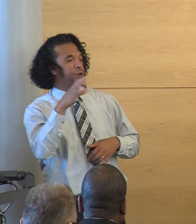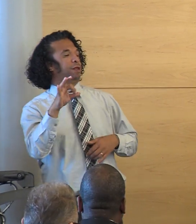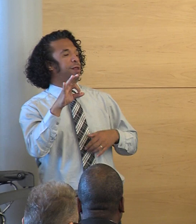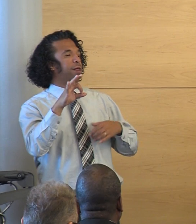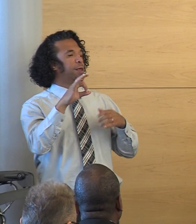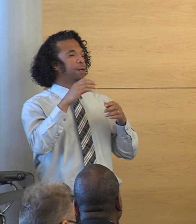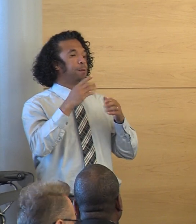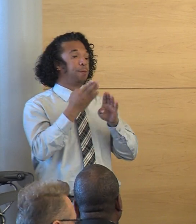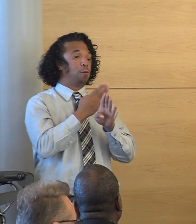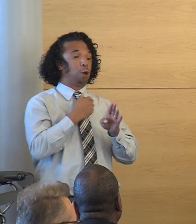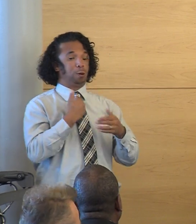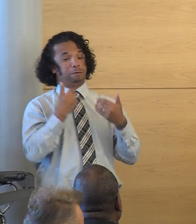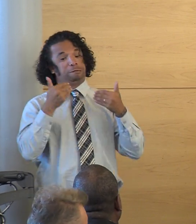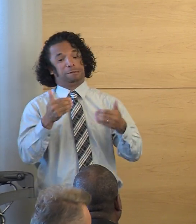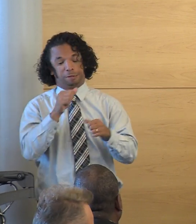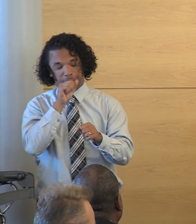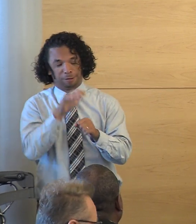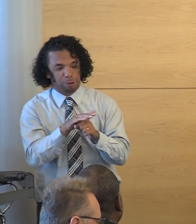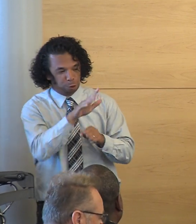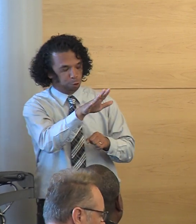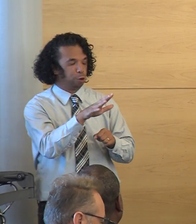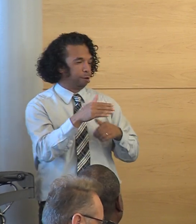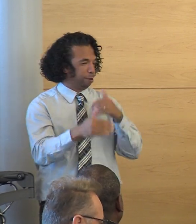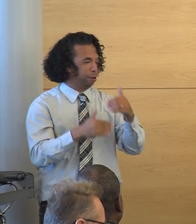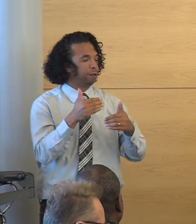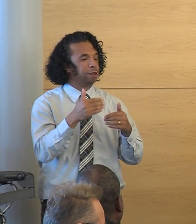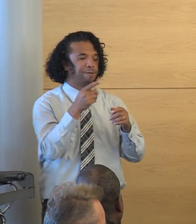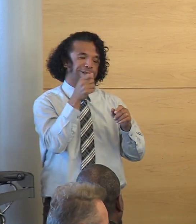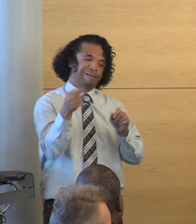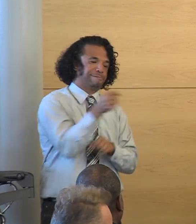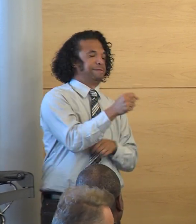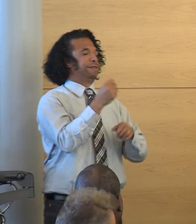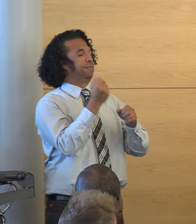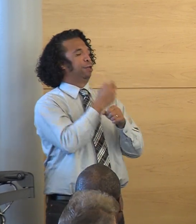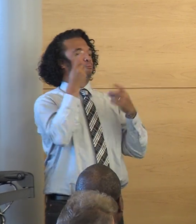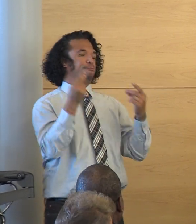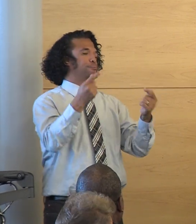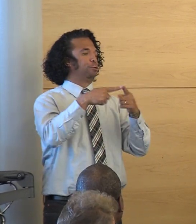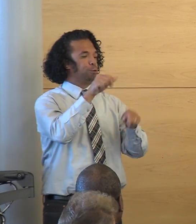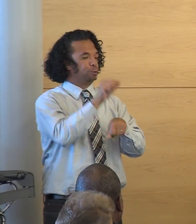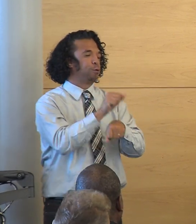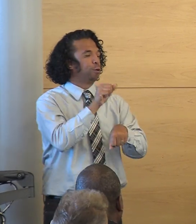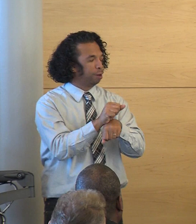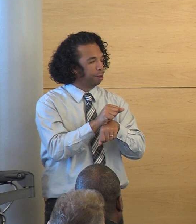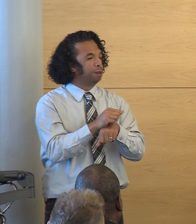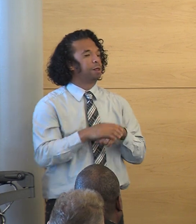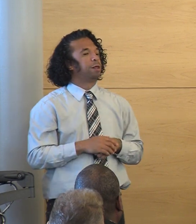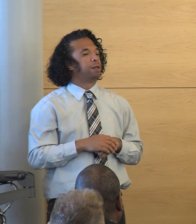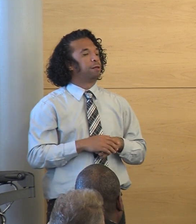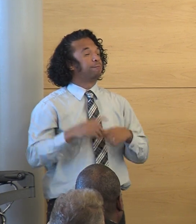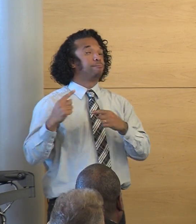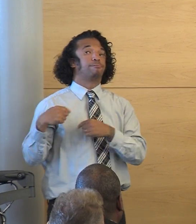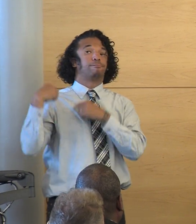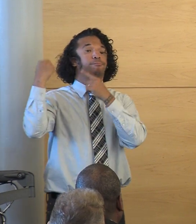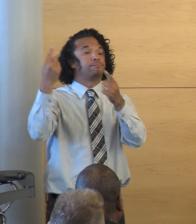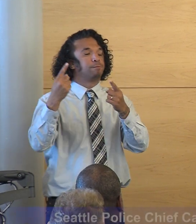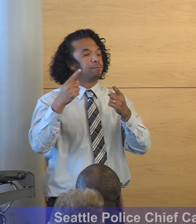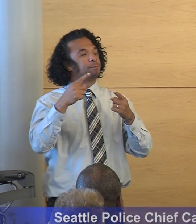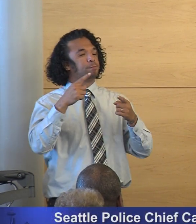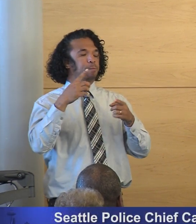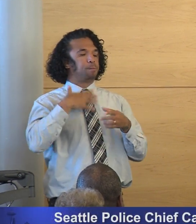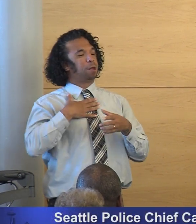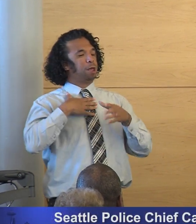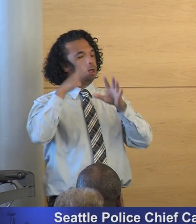upon her confirmation because we knew we had to get her right to work. And probably of all my cabinet, she has